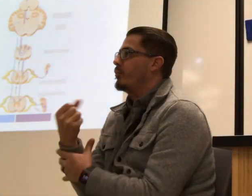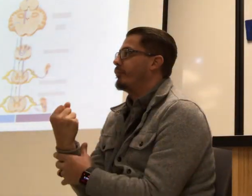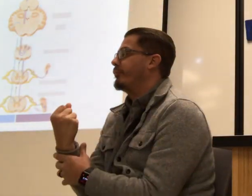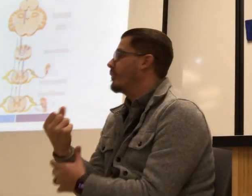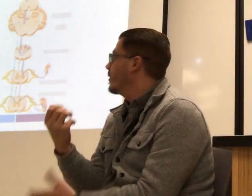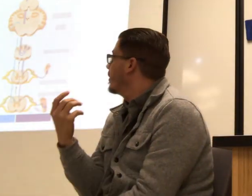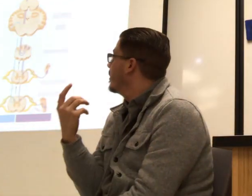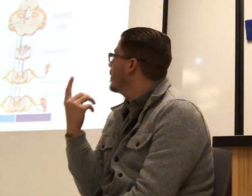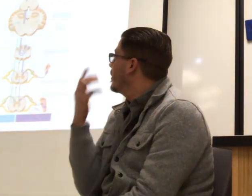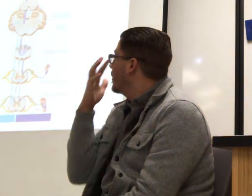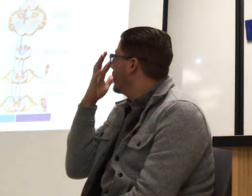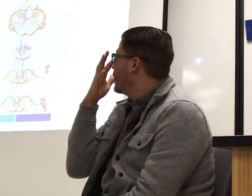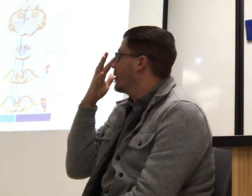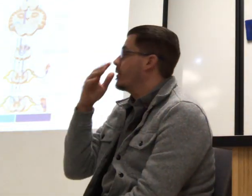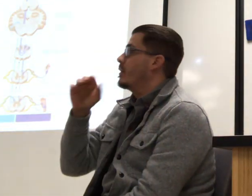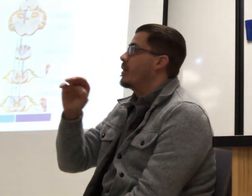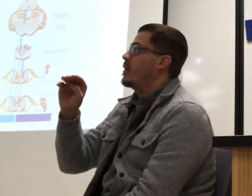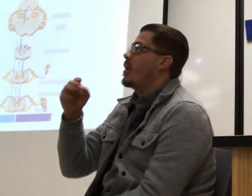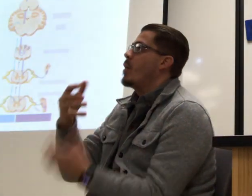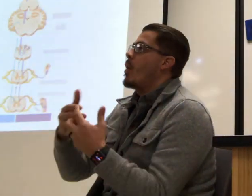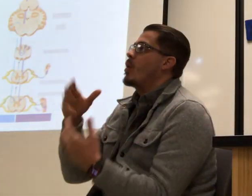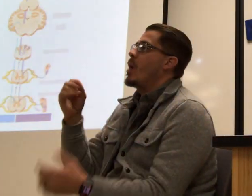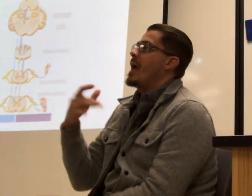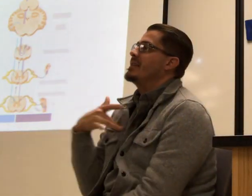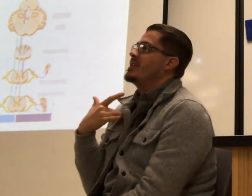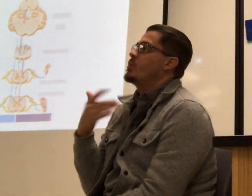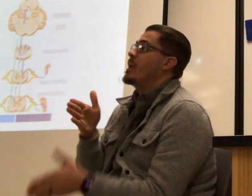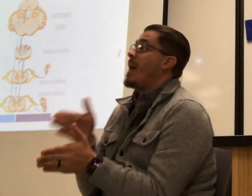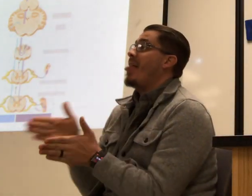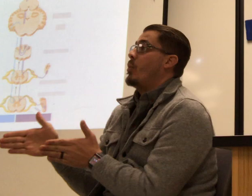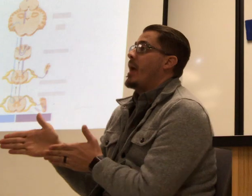All right, so I'm going to go over the motor and sensory pathways that you're supposed to know.